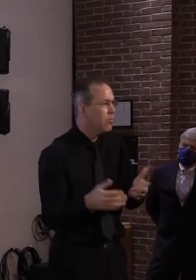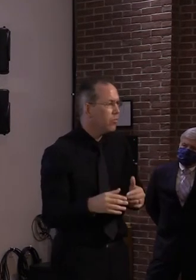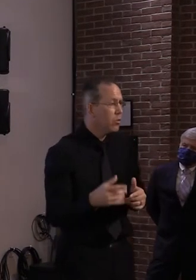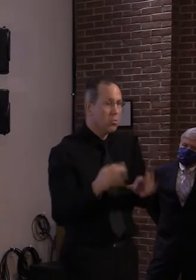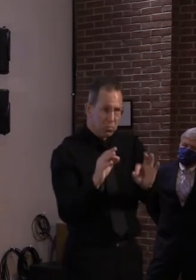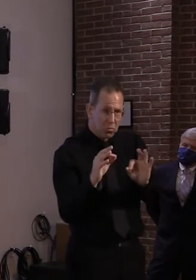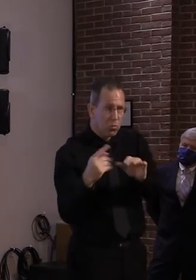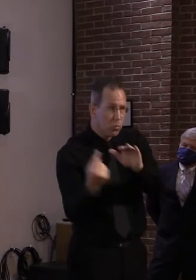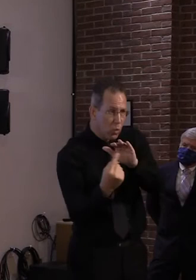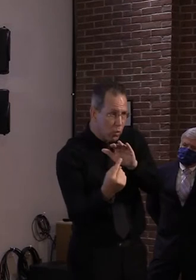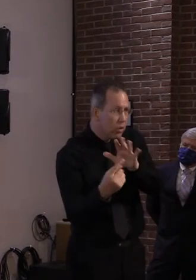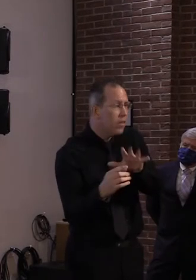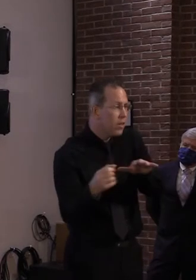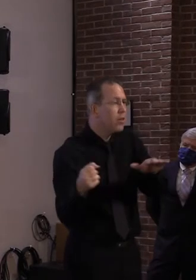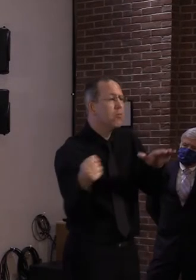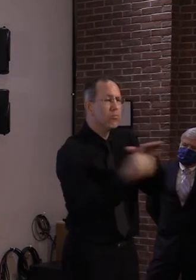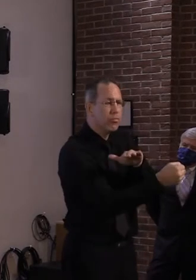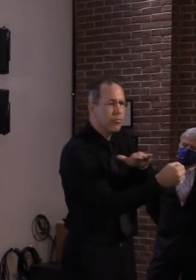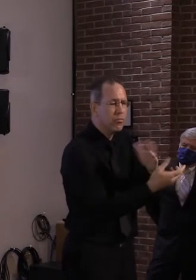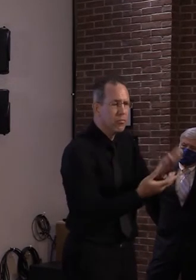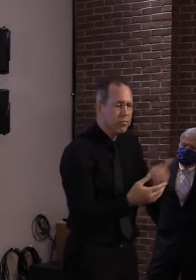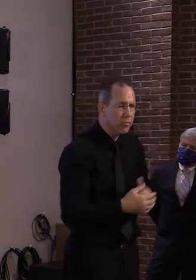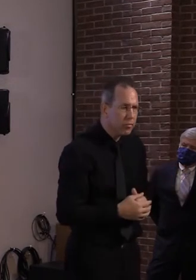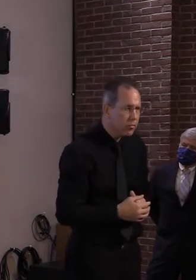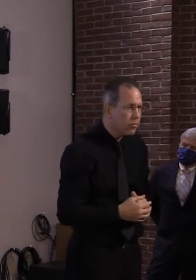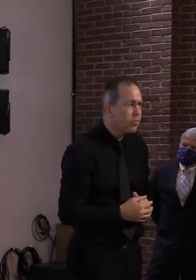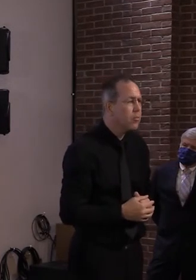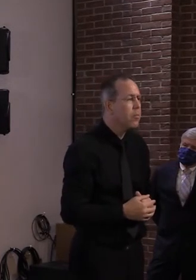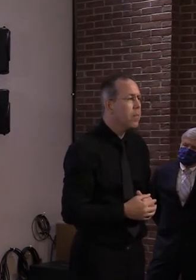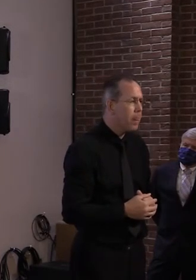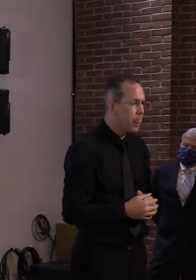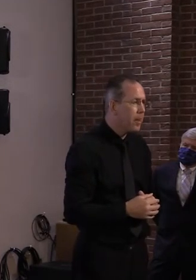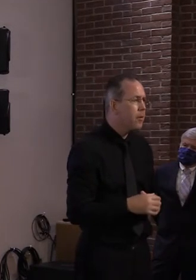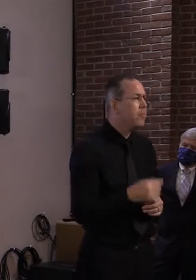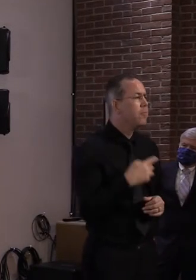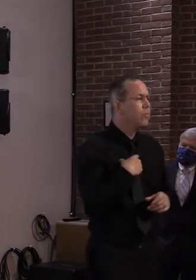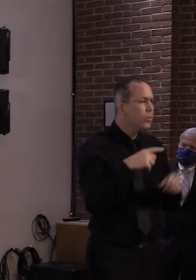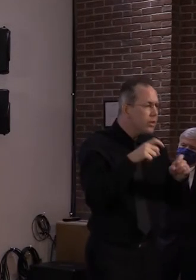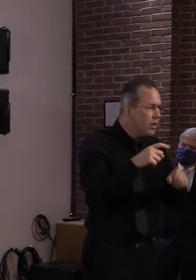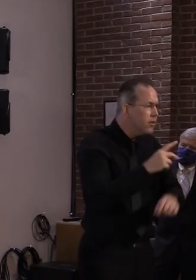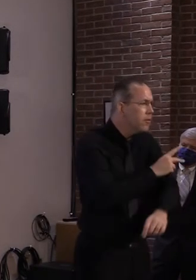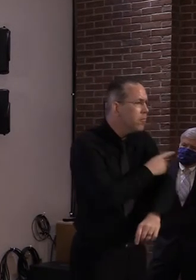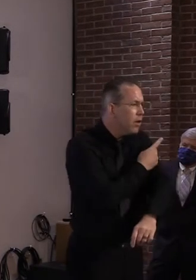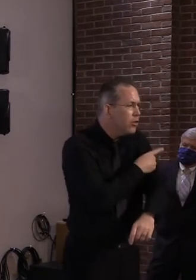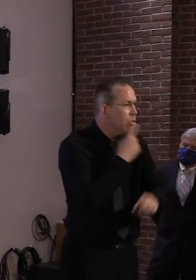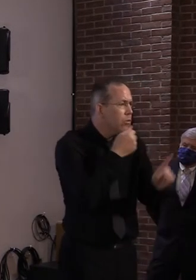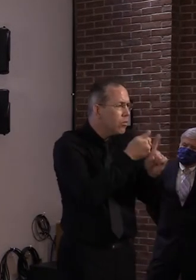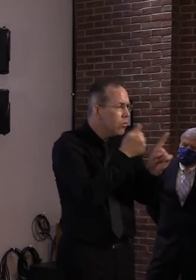visits to the community, like dialysis patients, on a regular basis.